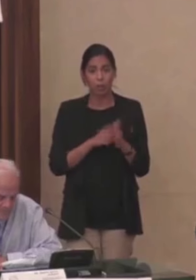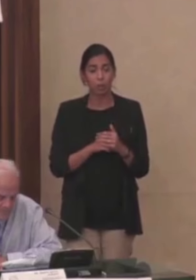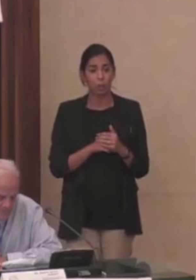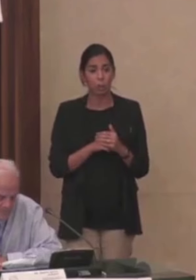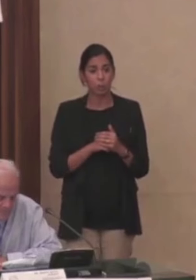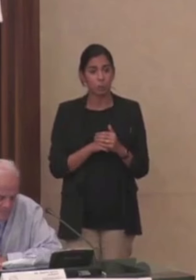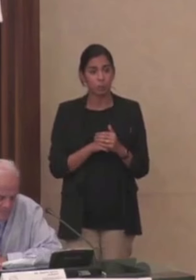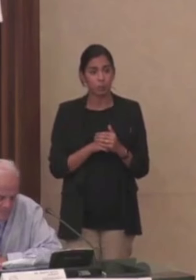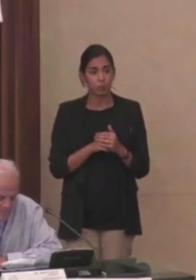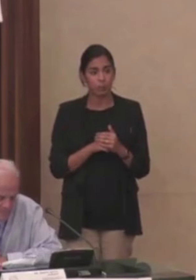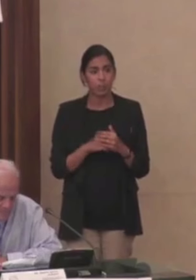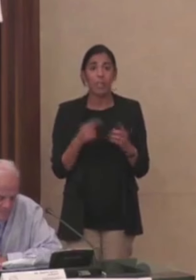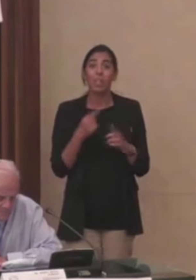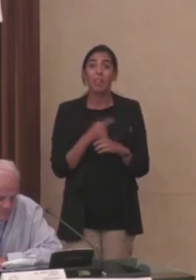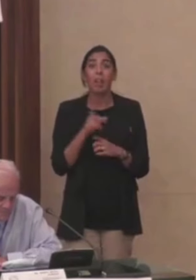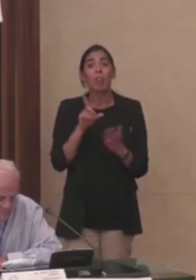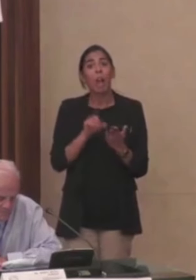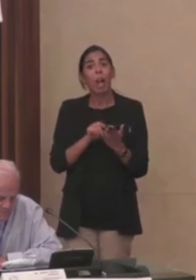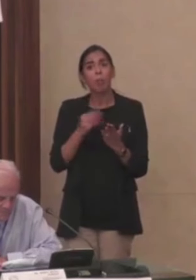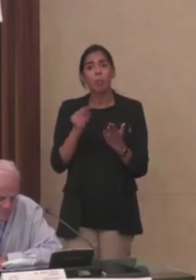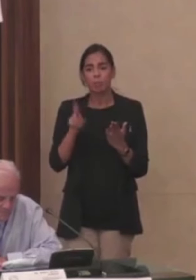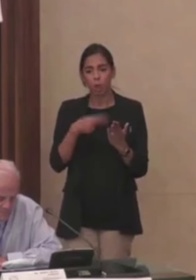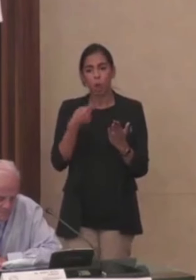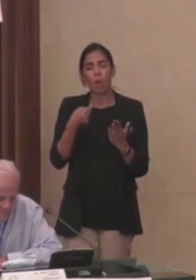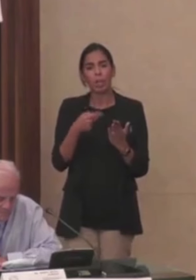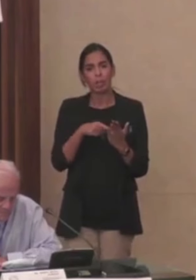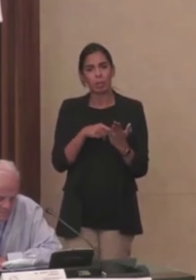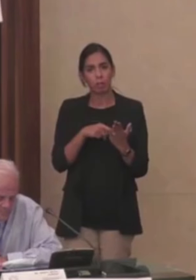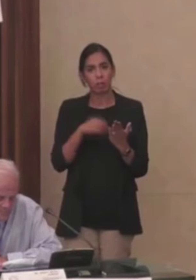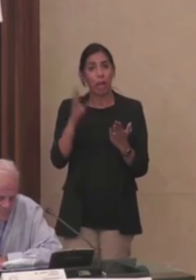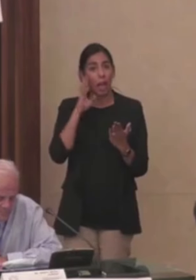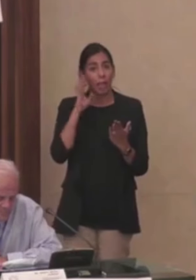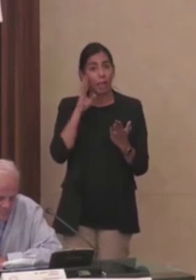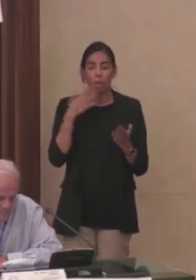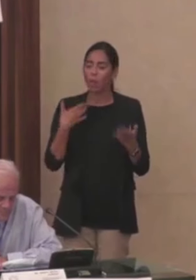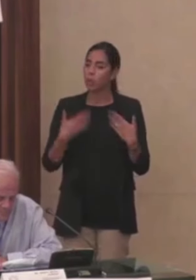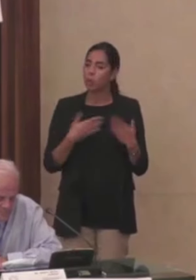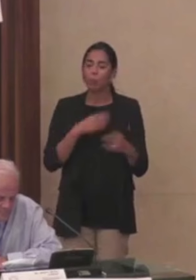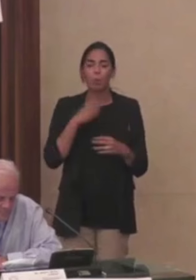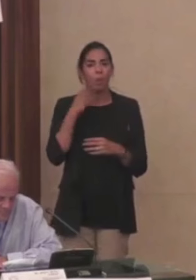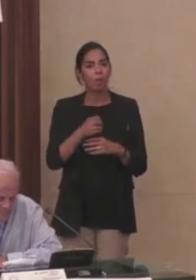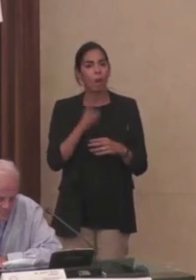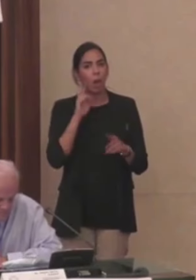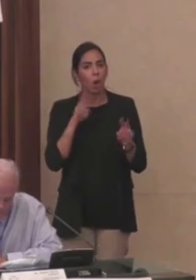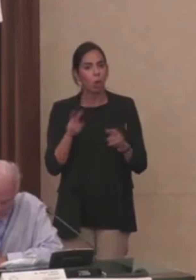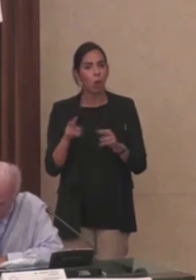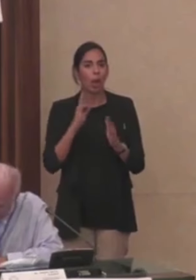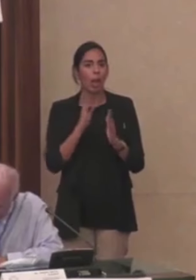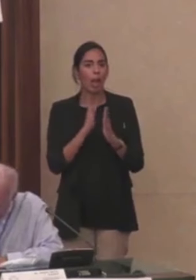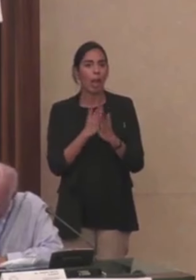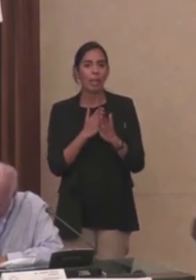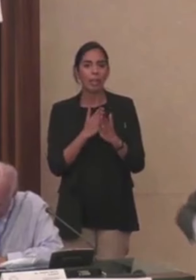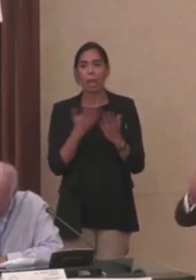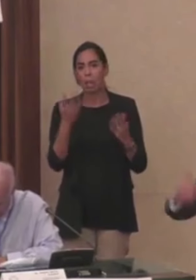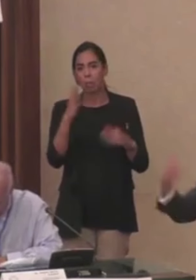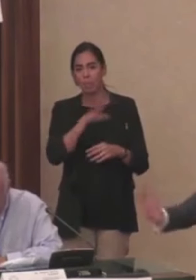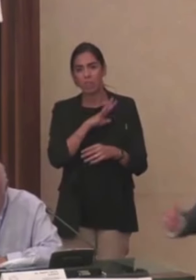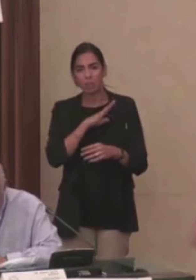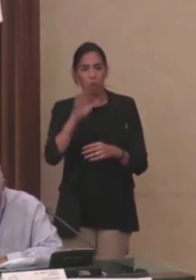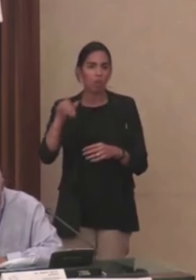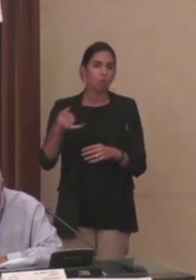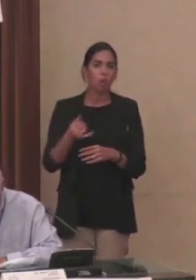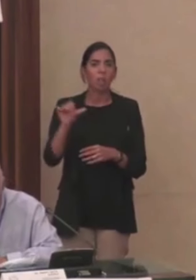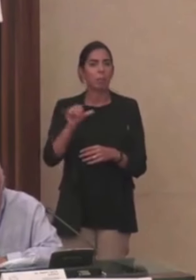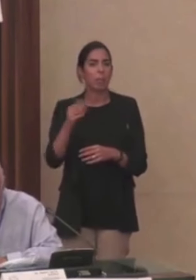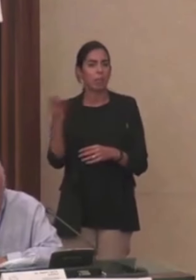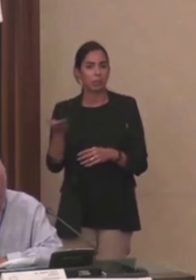unless you open the text. While on the app, a simple badge will